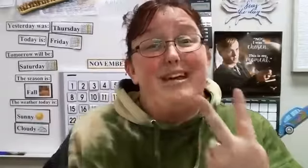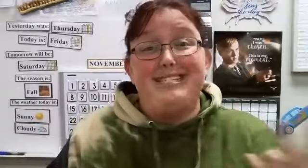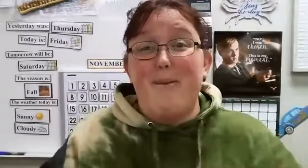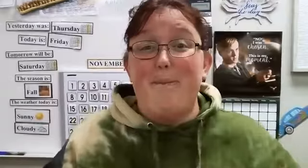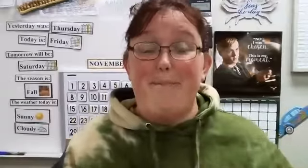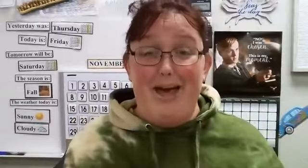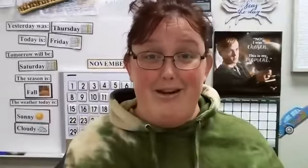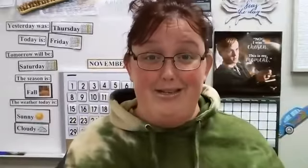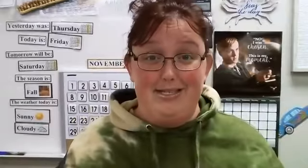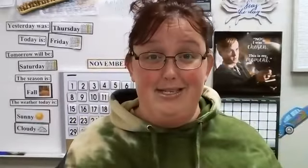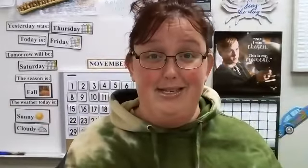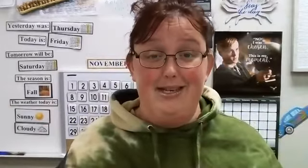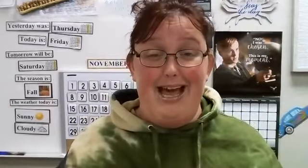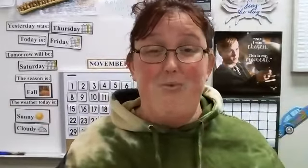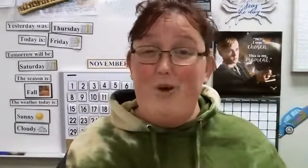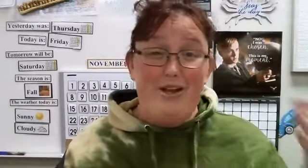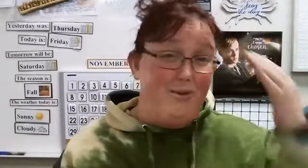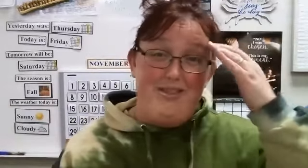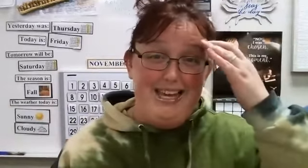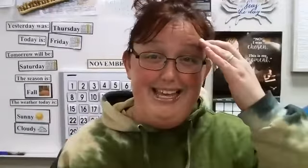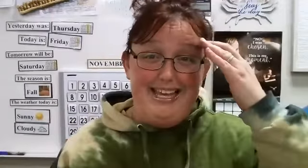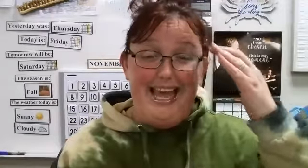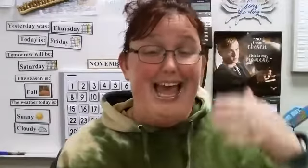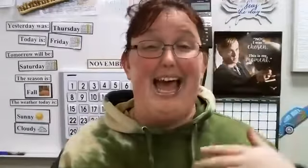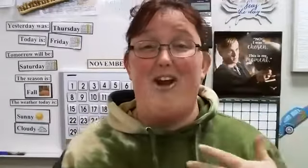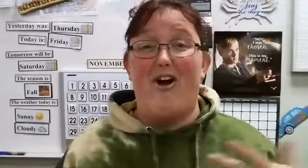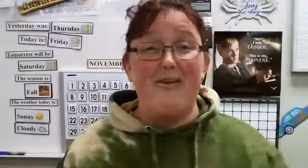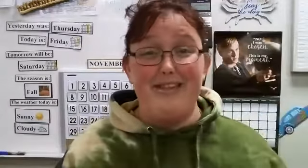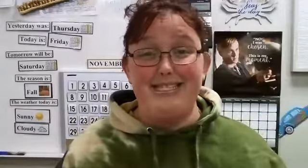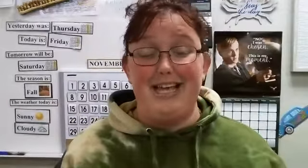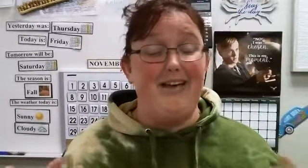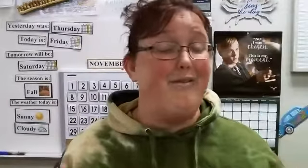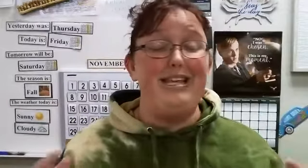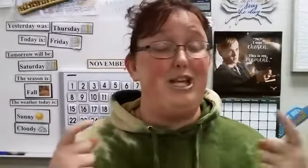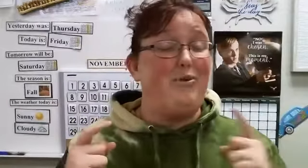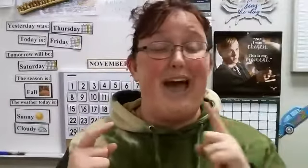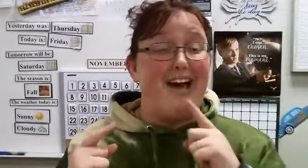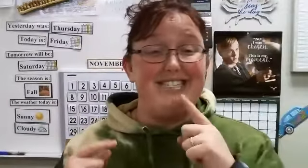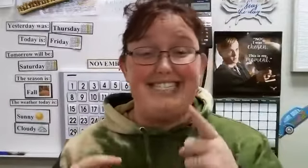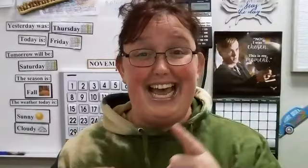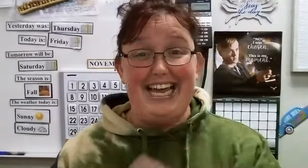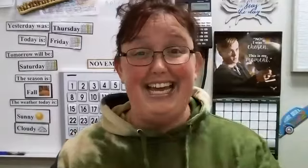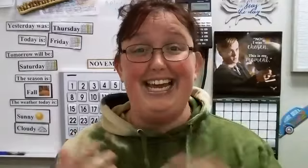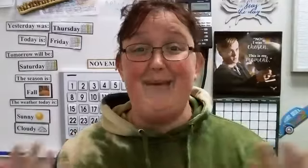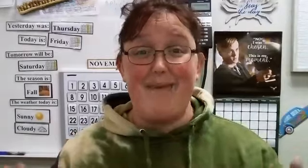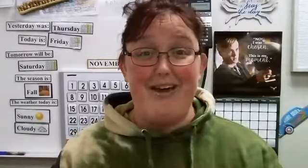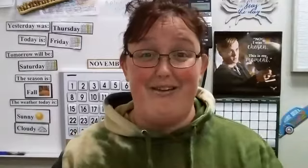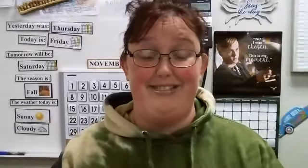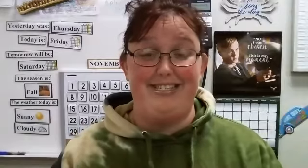voice matters, and what you think and all the things, everything that you have to say, it matters.